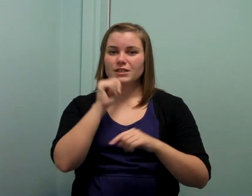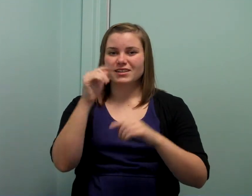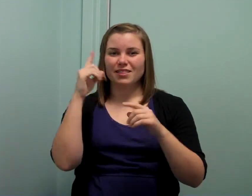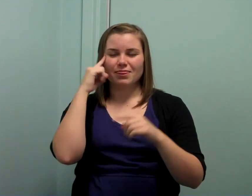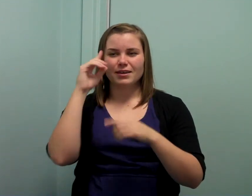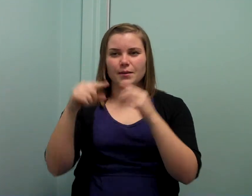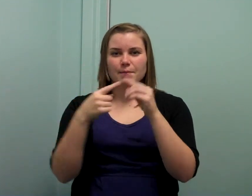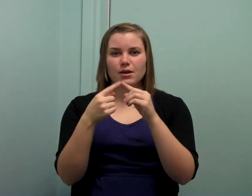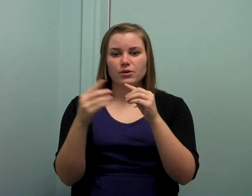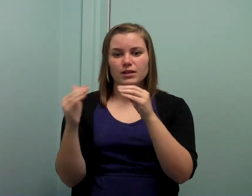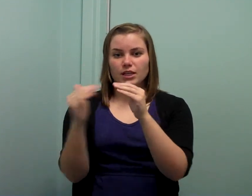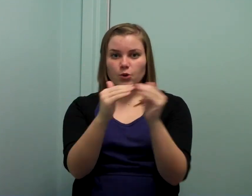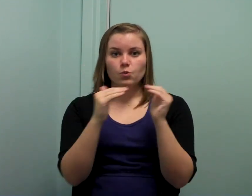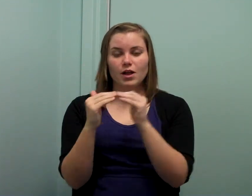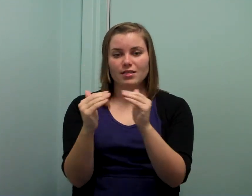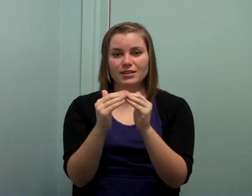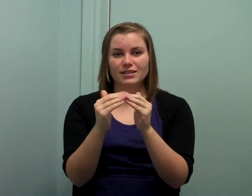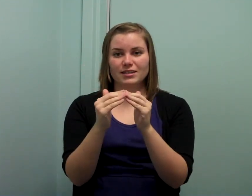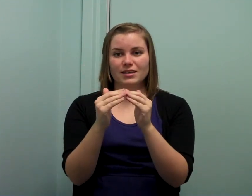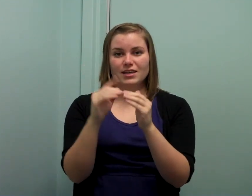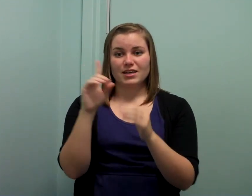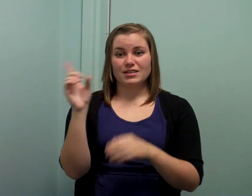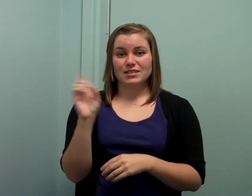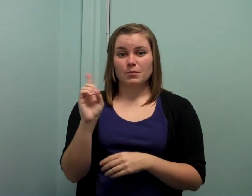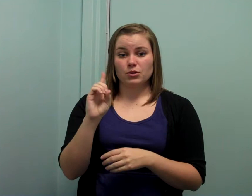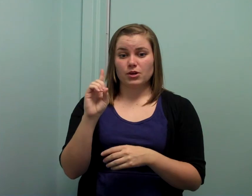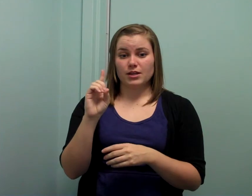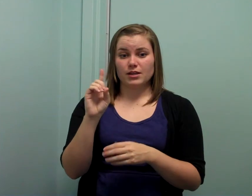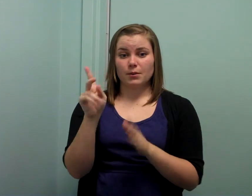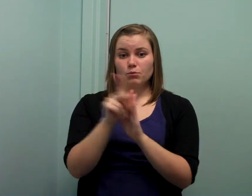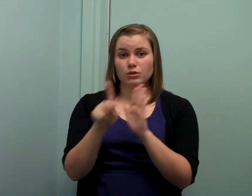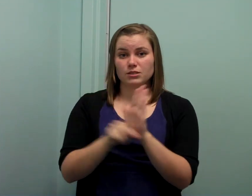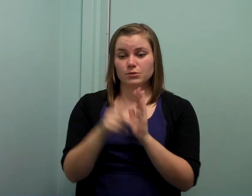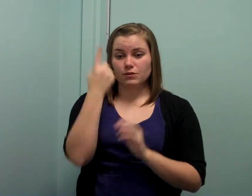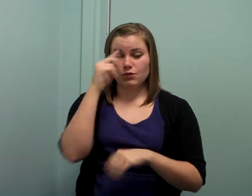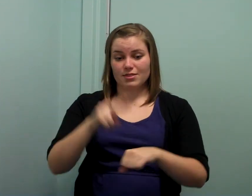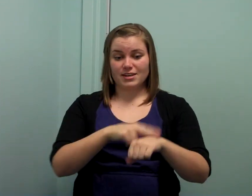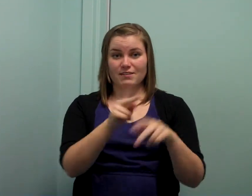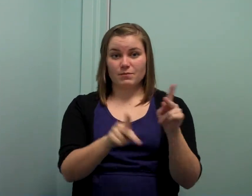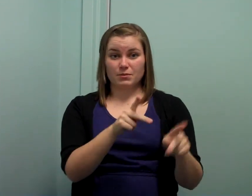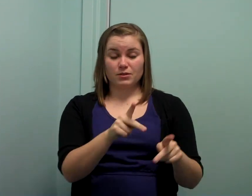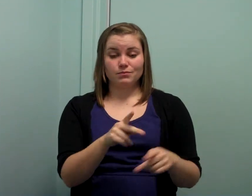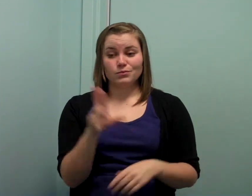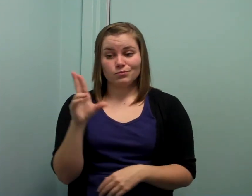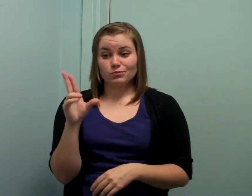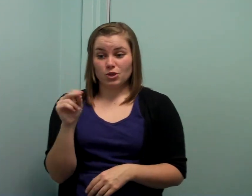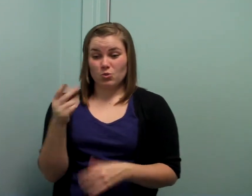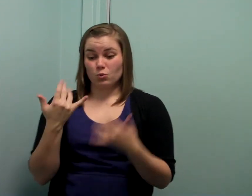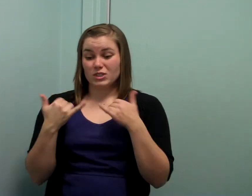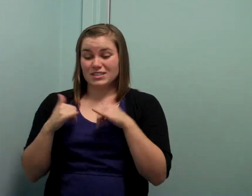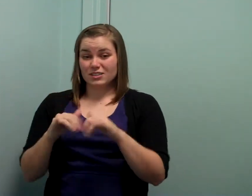democratic principles to the native peoples? No. We're still settling those accounts today.